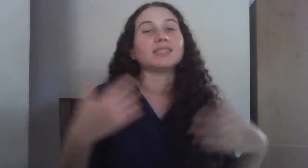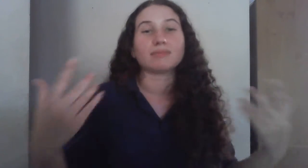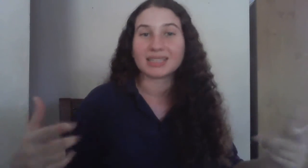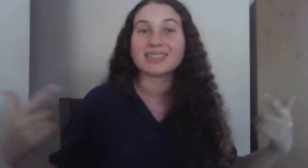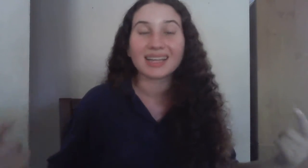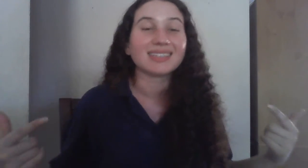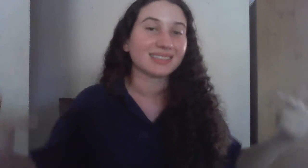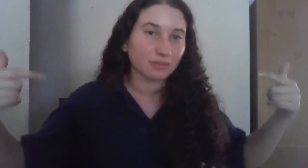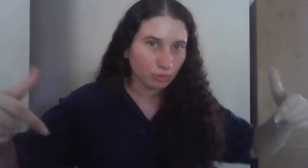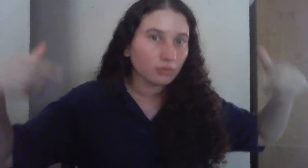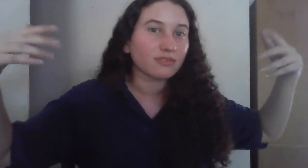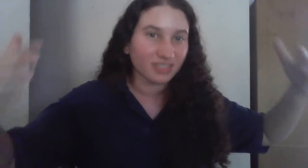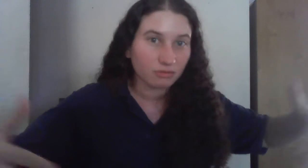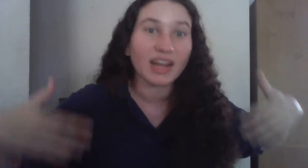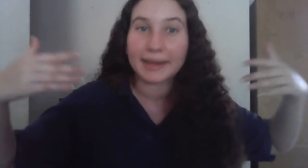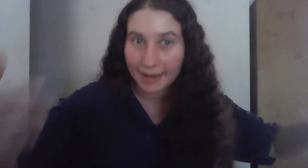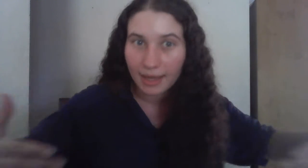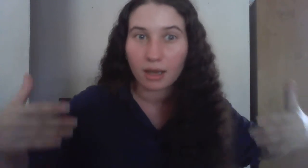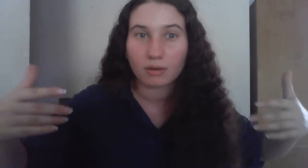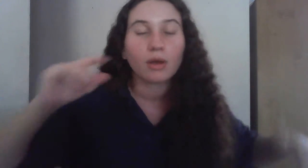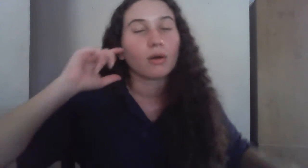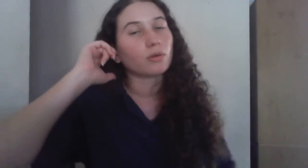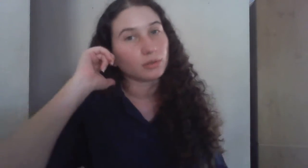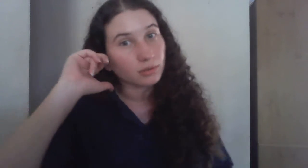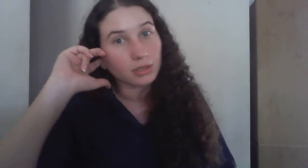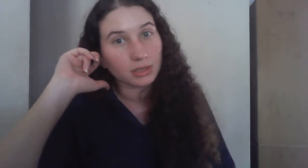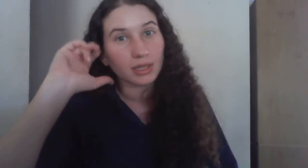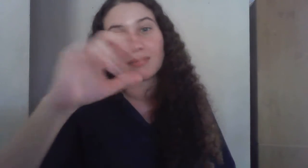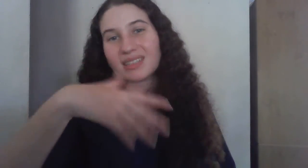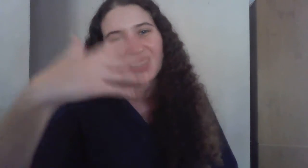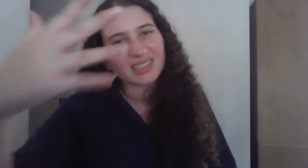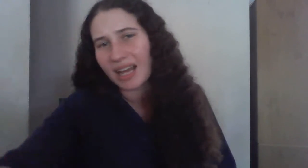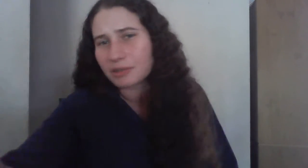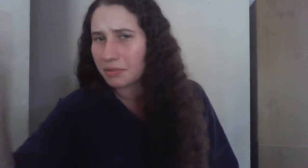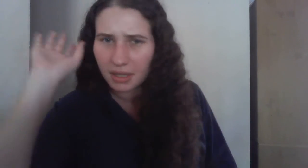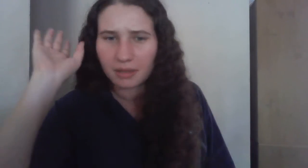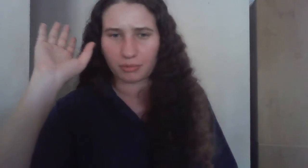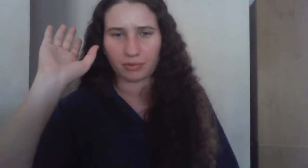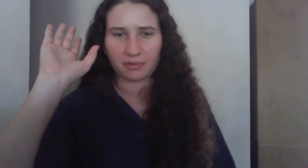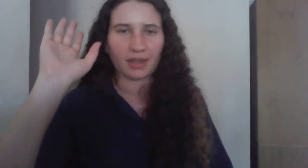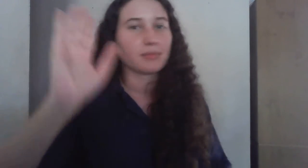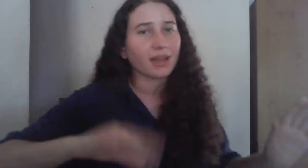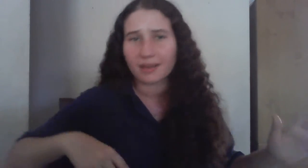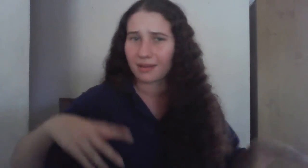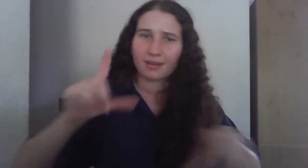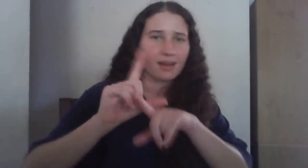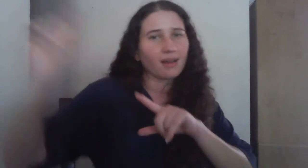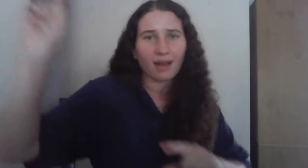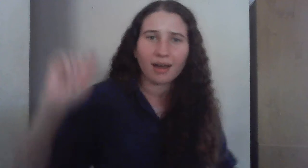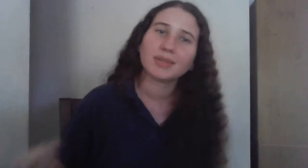meaning my signing is improving right now. Or you could say my signing has already improved. I'm like,